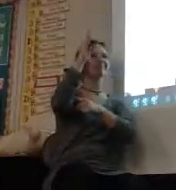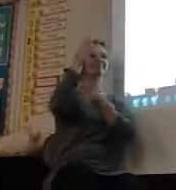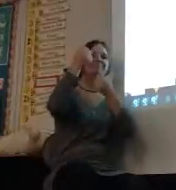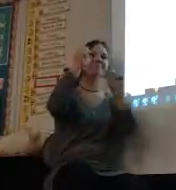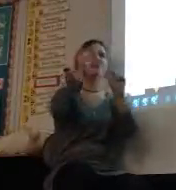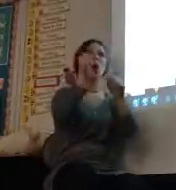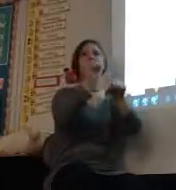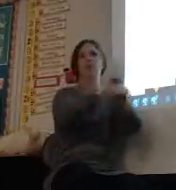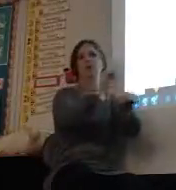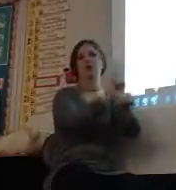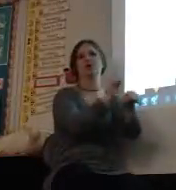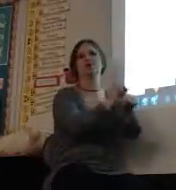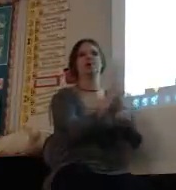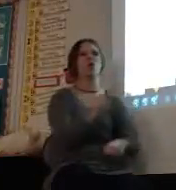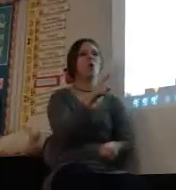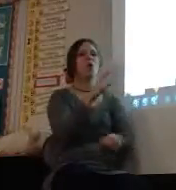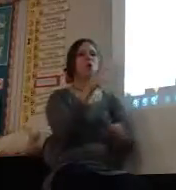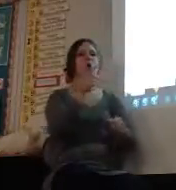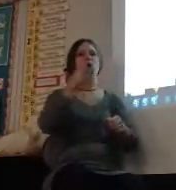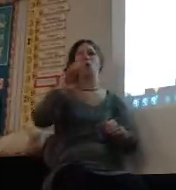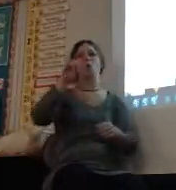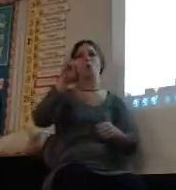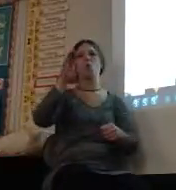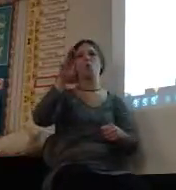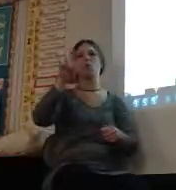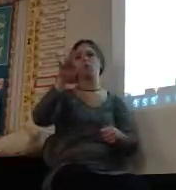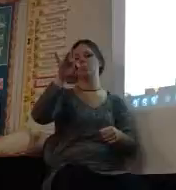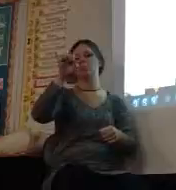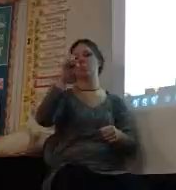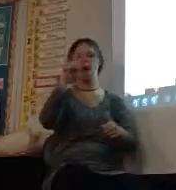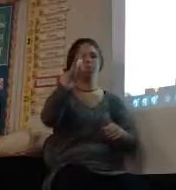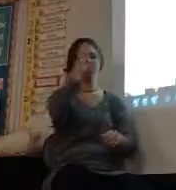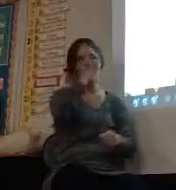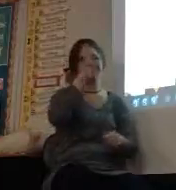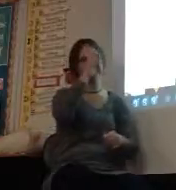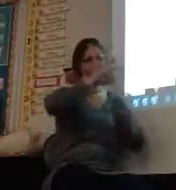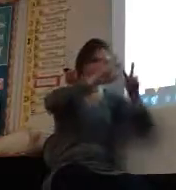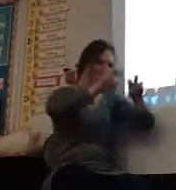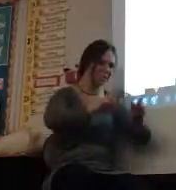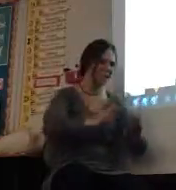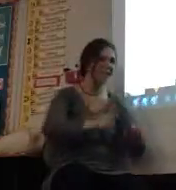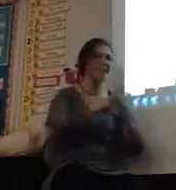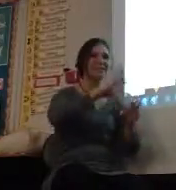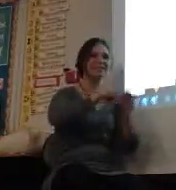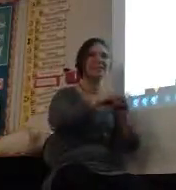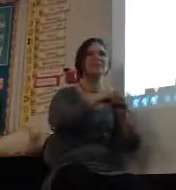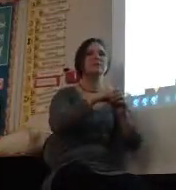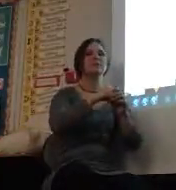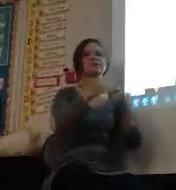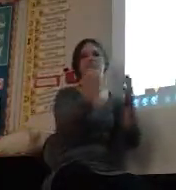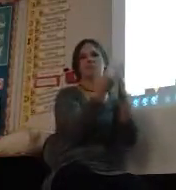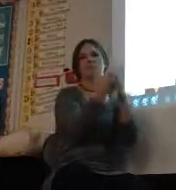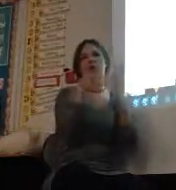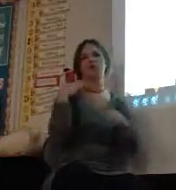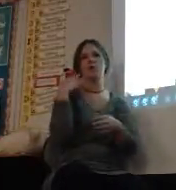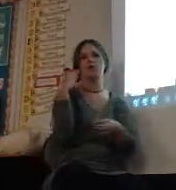the robot to examine a 350-year-old shipwreck in the Mediterranean Sea near France. The ship, called La